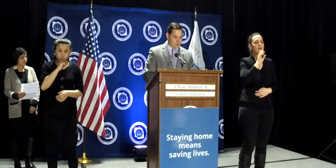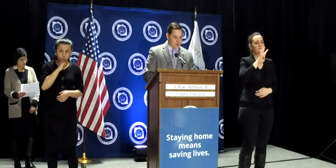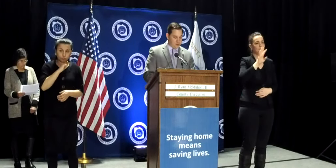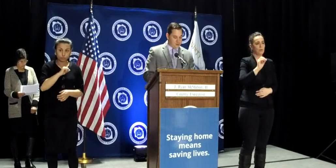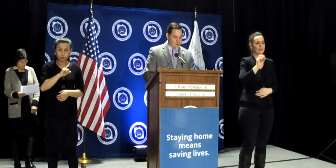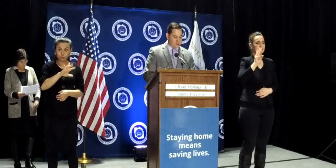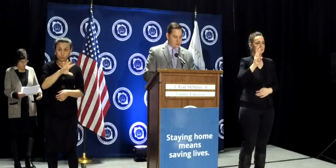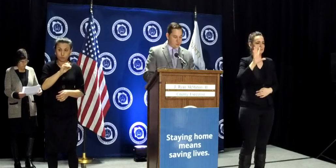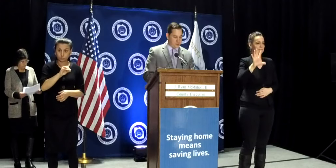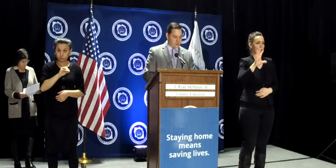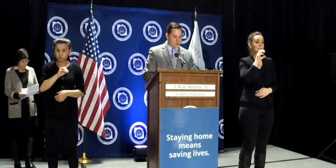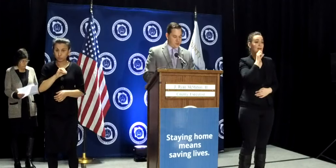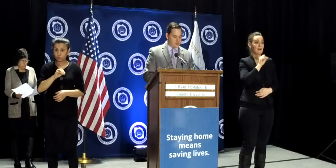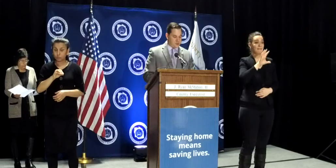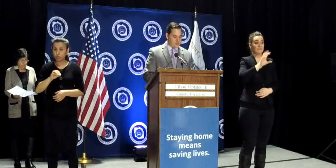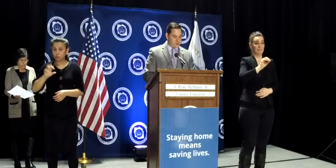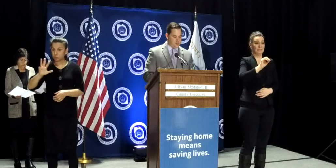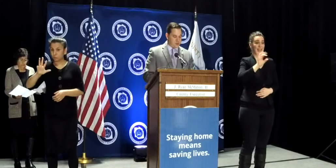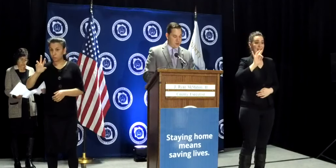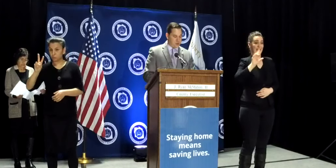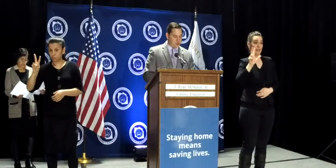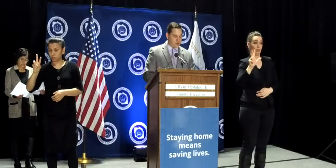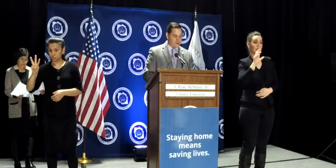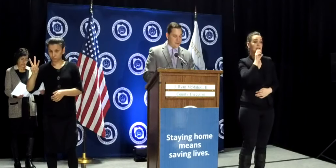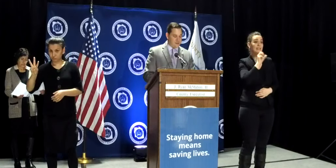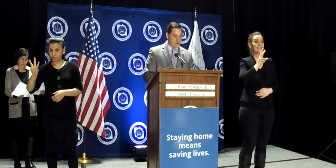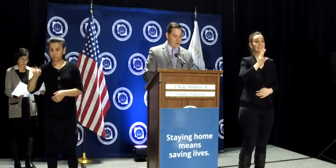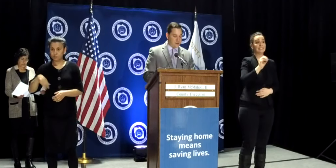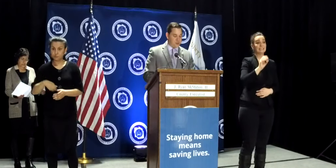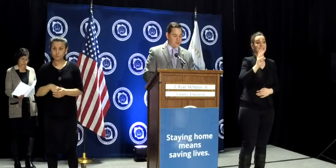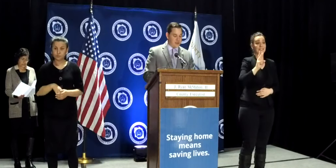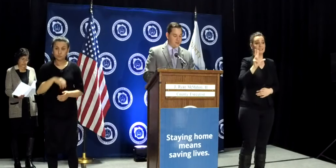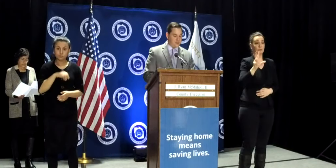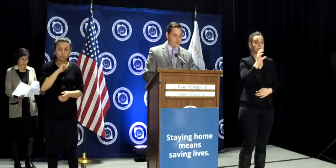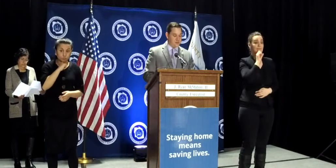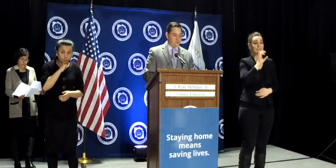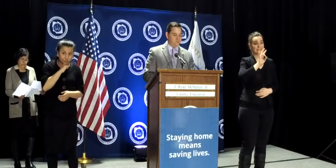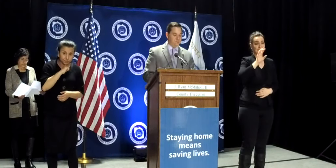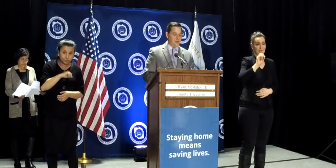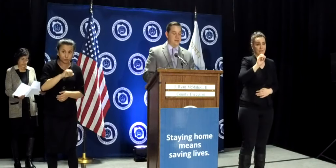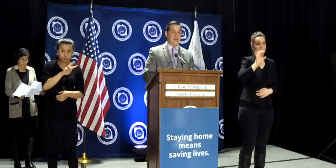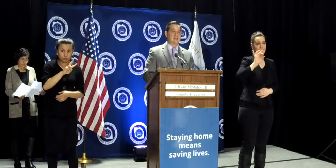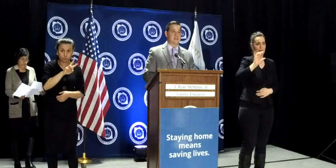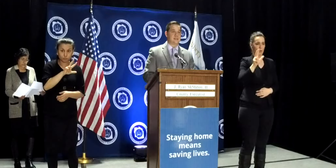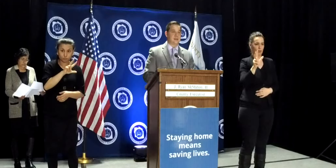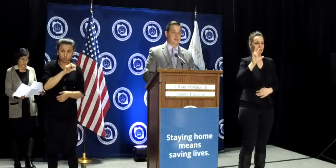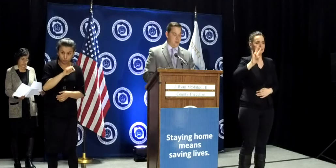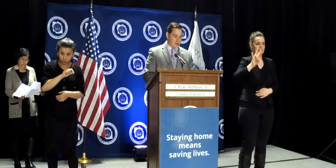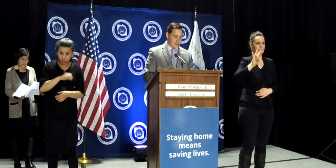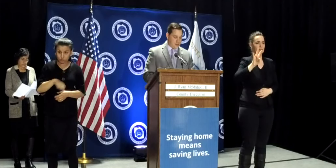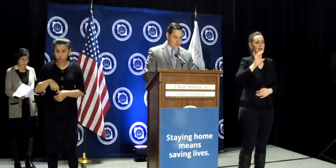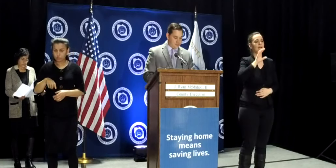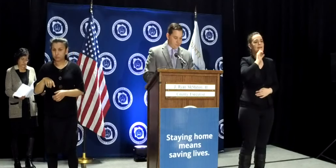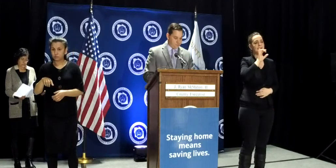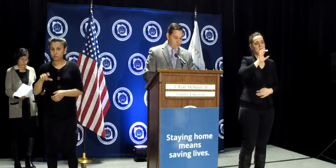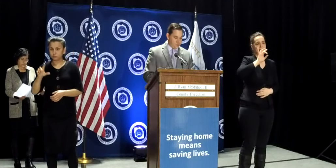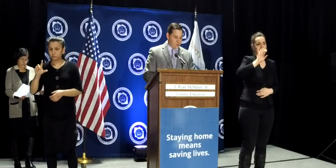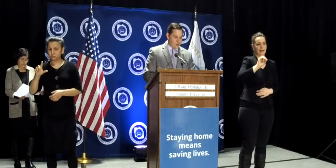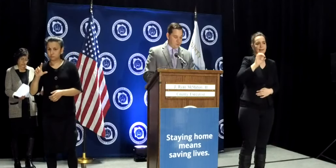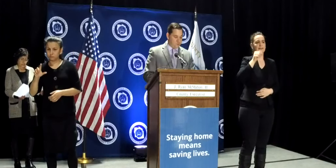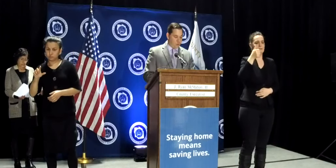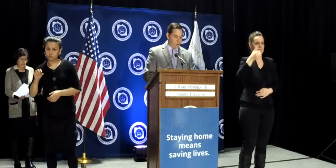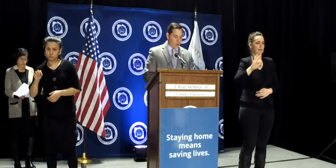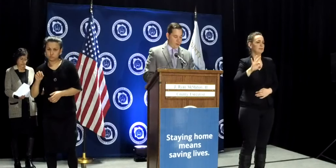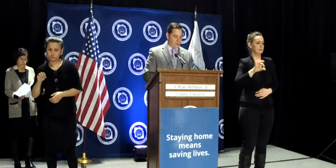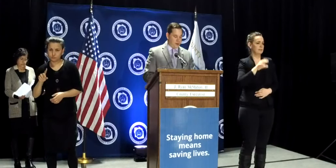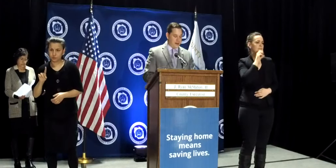50s, 63 in their 60s, 37 in their 70s, 19 in their 80s,